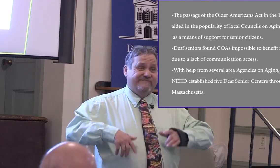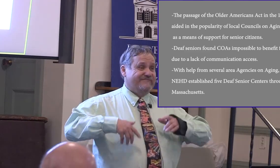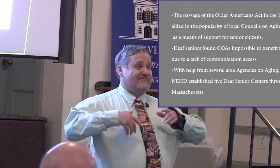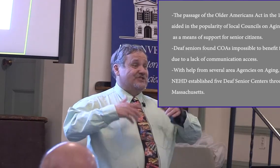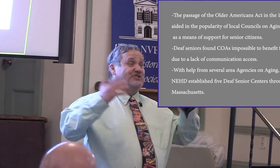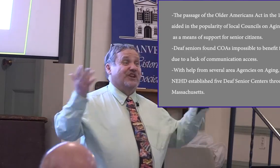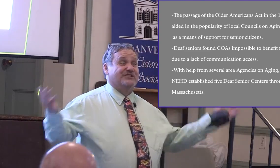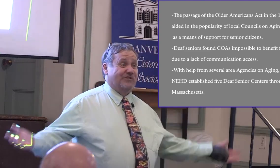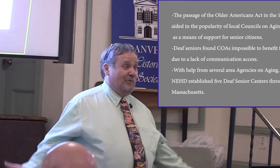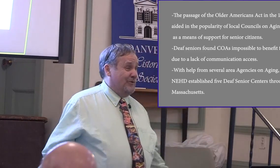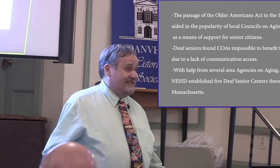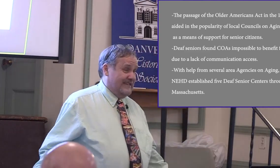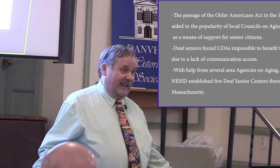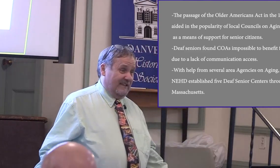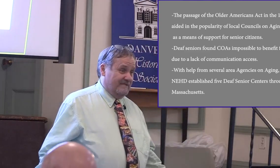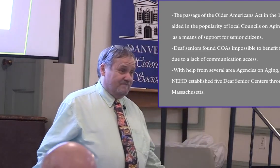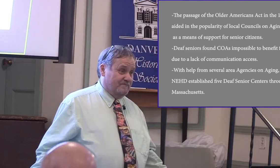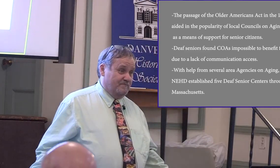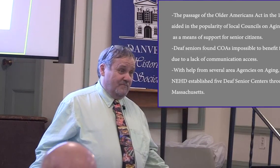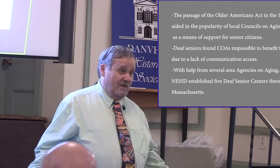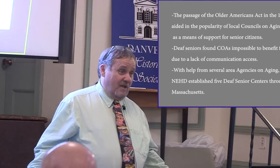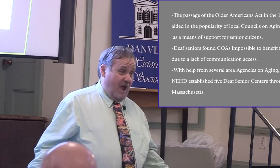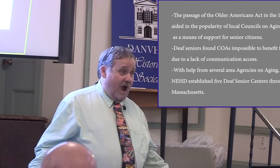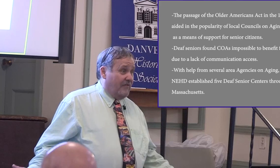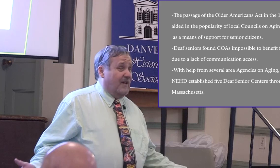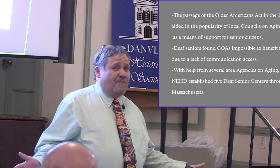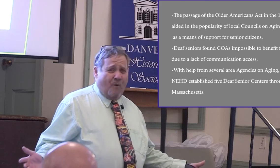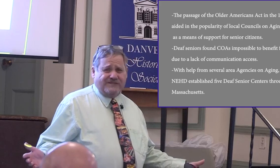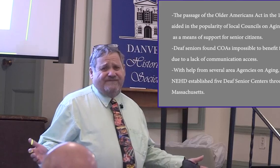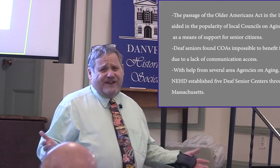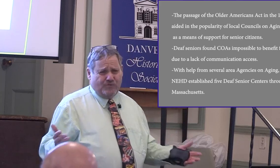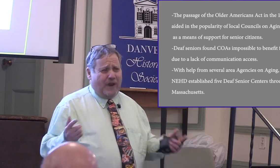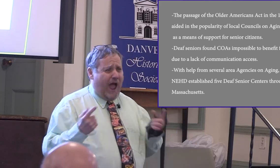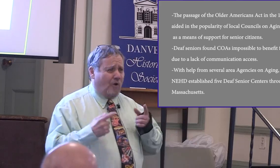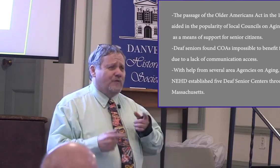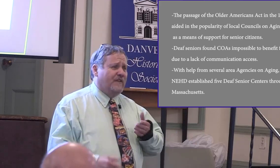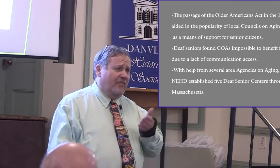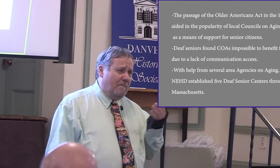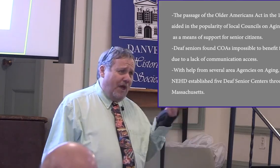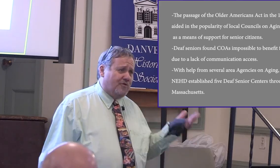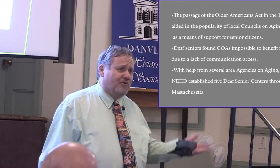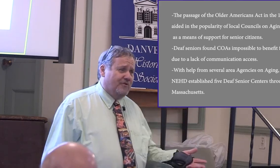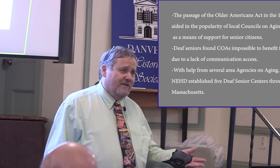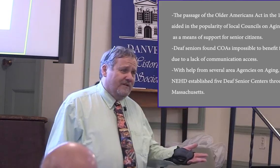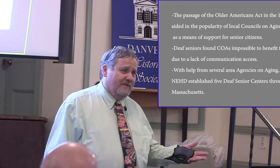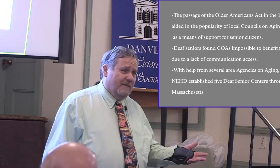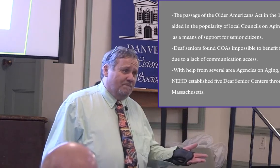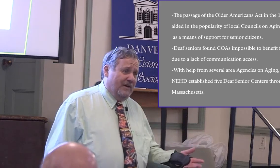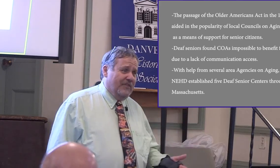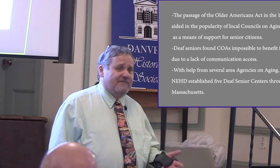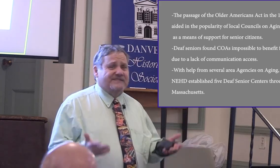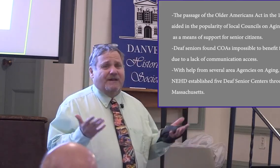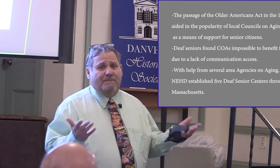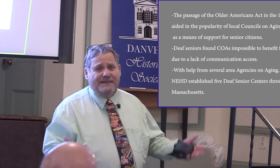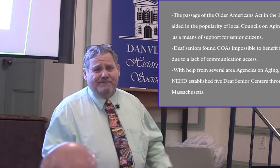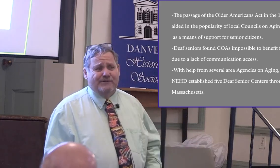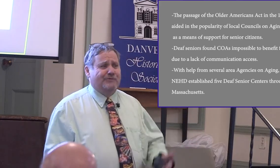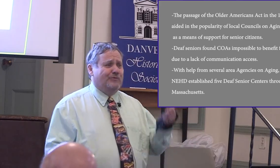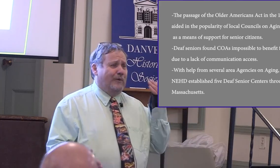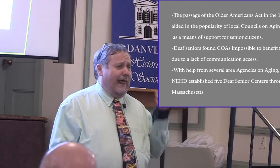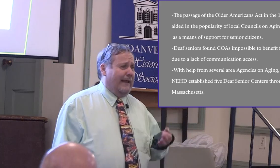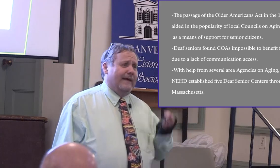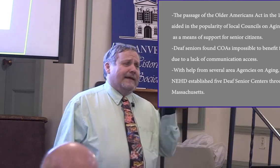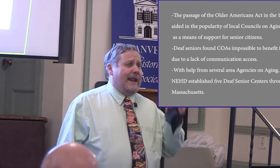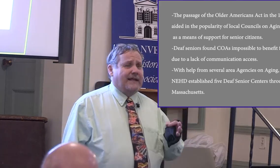Technology changed the world today. I think most of us would argue for the better. But there are some